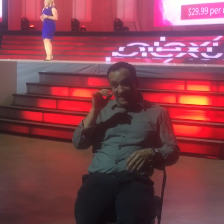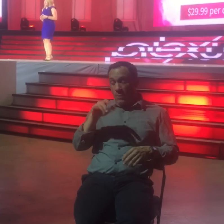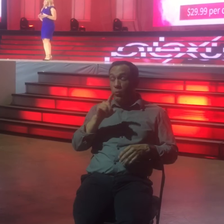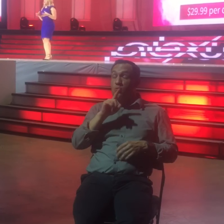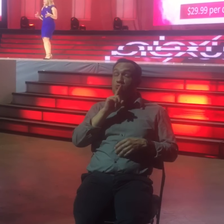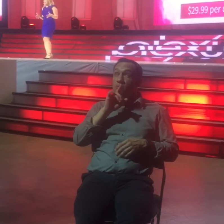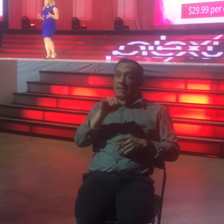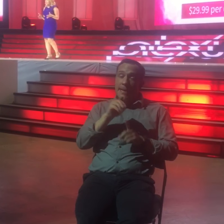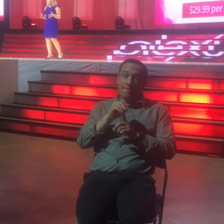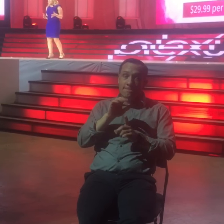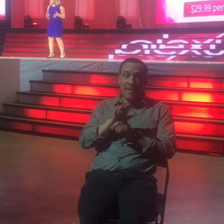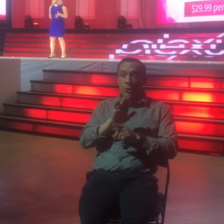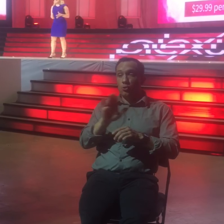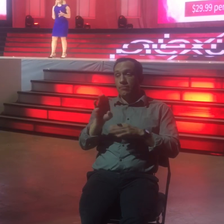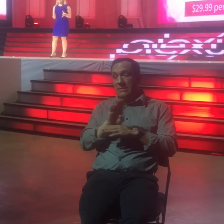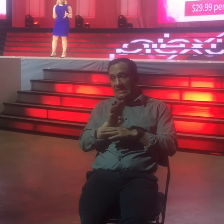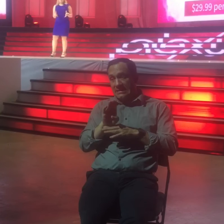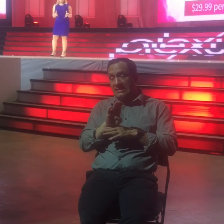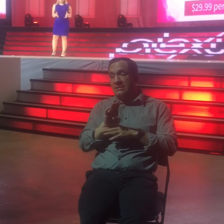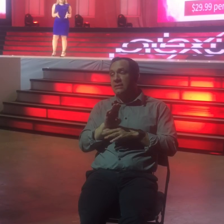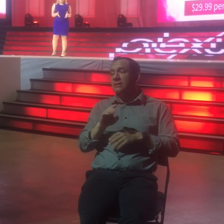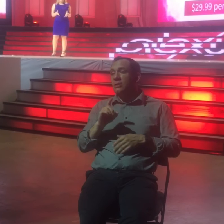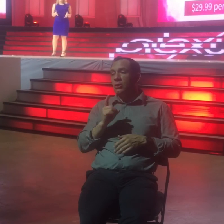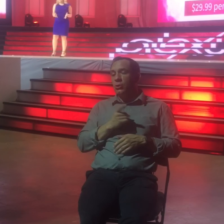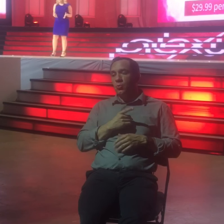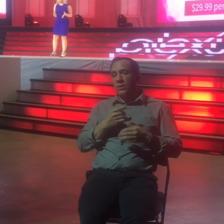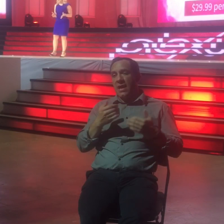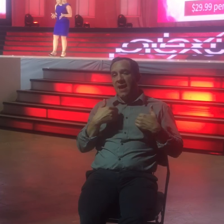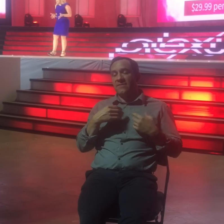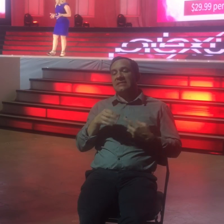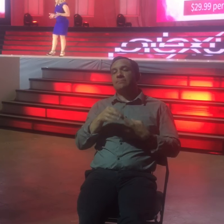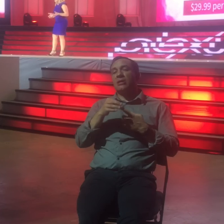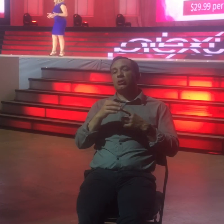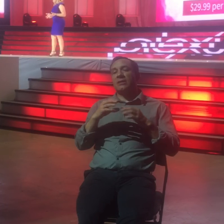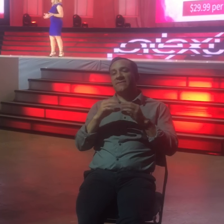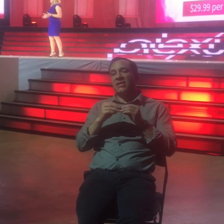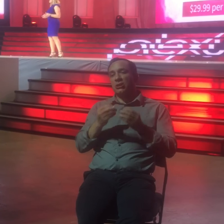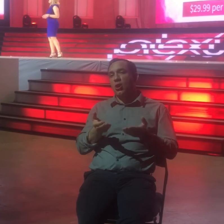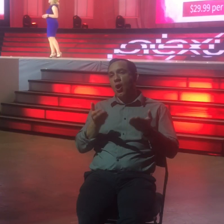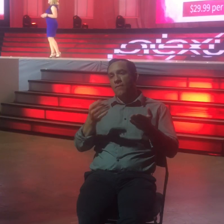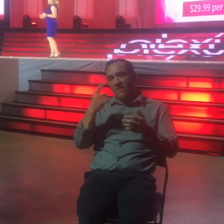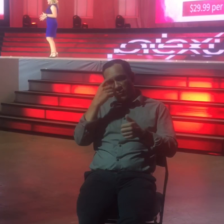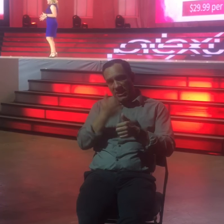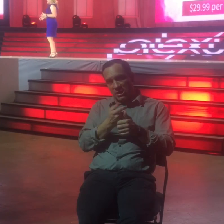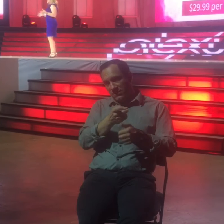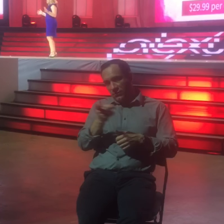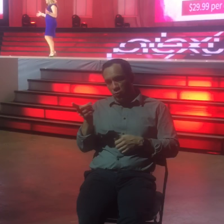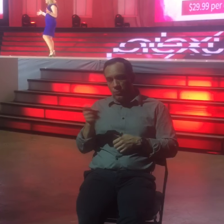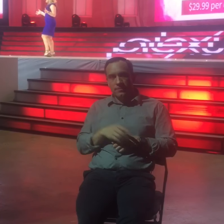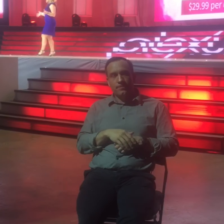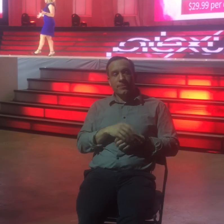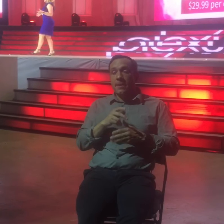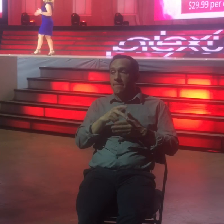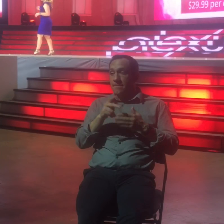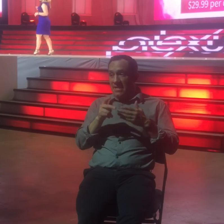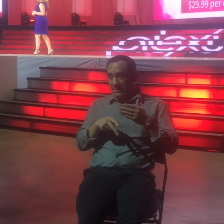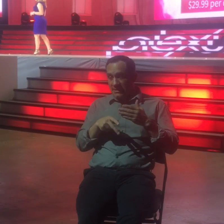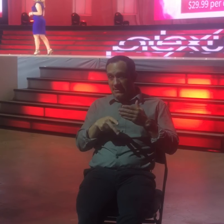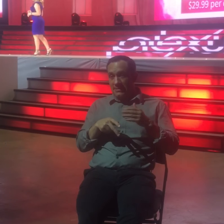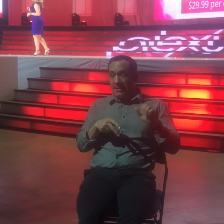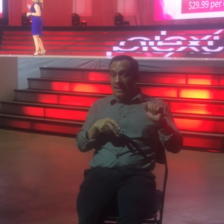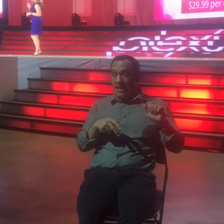your business and your success, we have a very special convention offer for each of you. Plexus, Alec, and Tarl